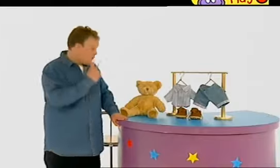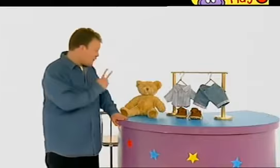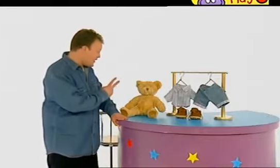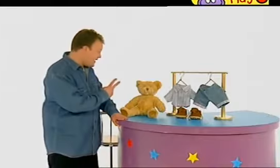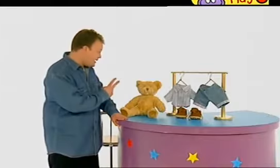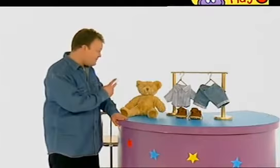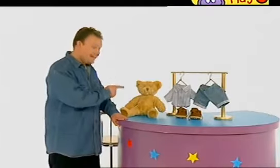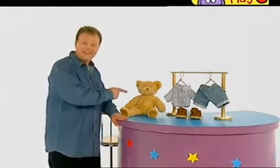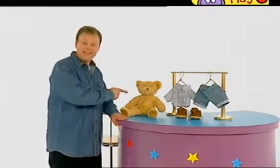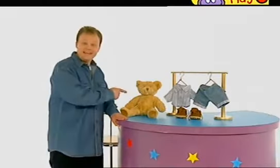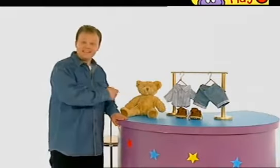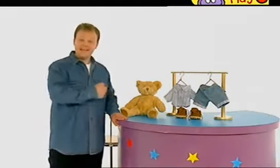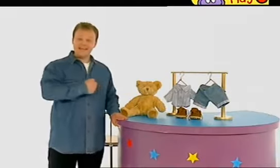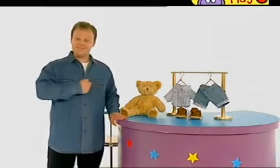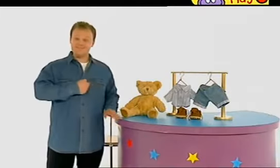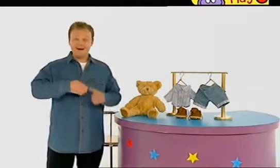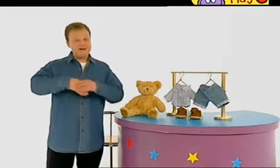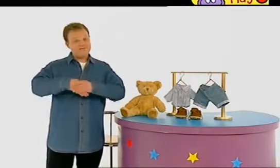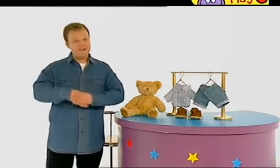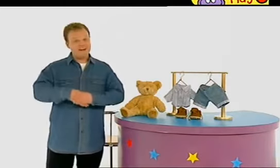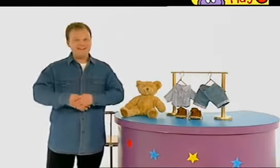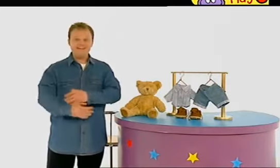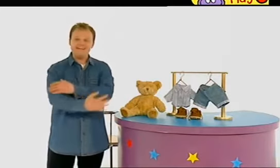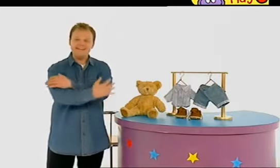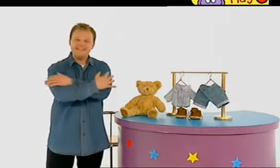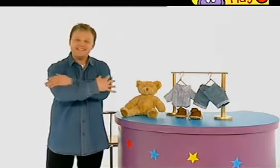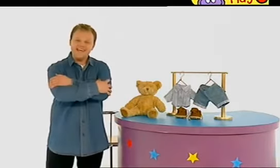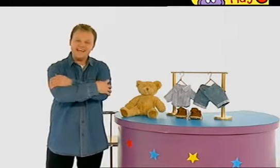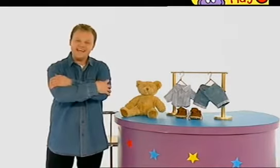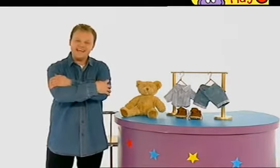Look, this is my friend, Teddy.